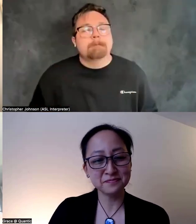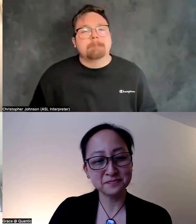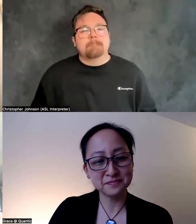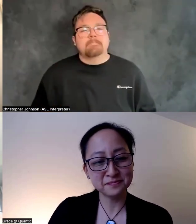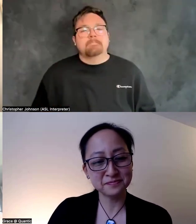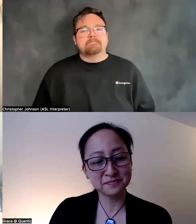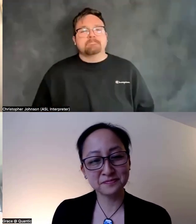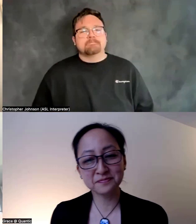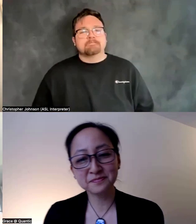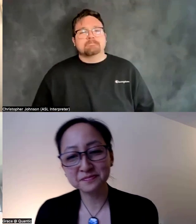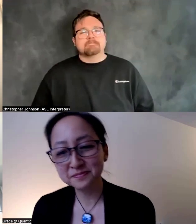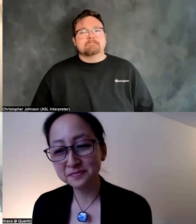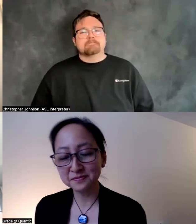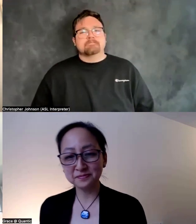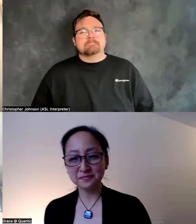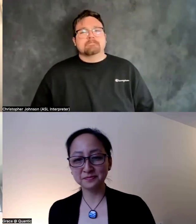Yeah.